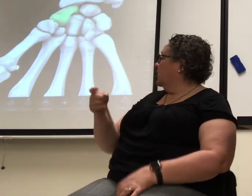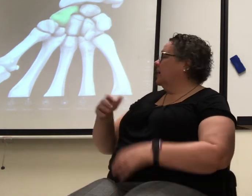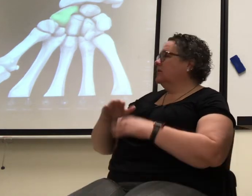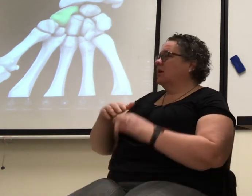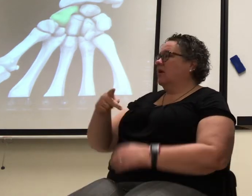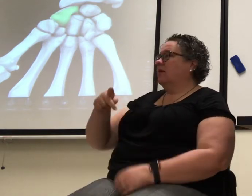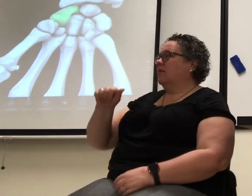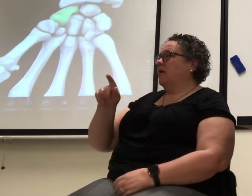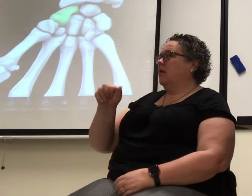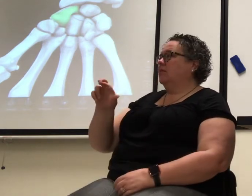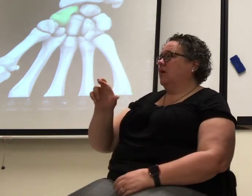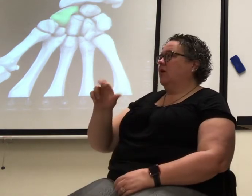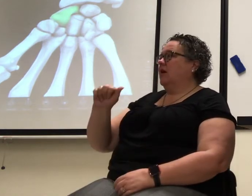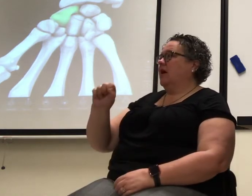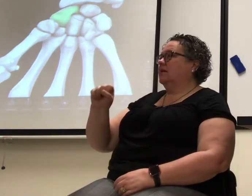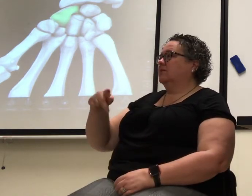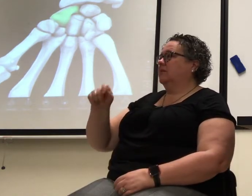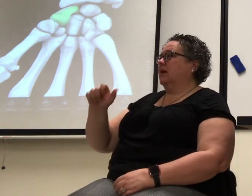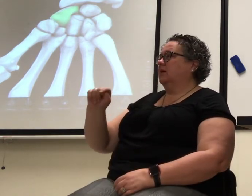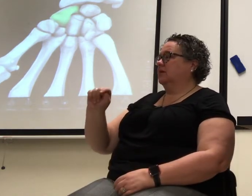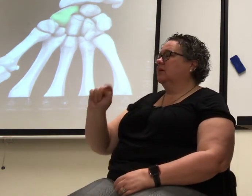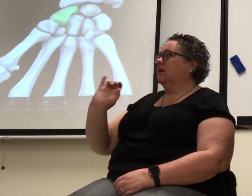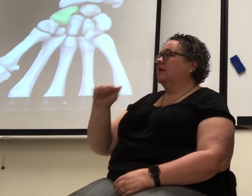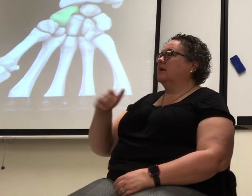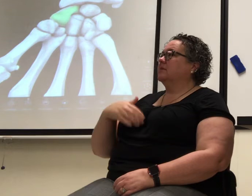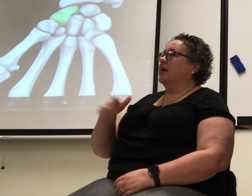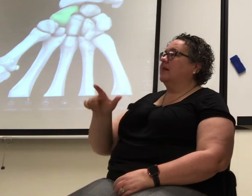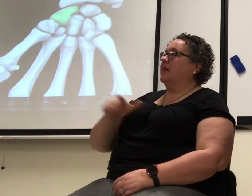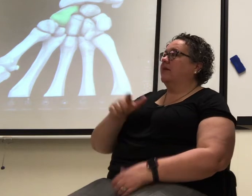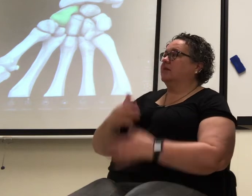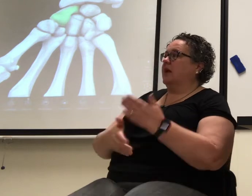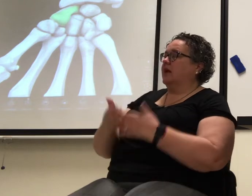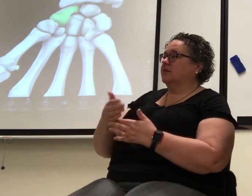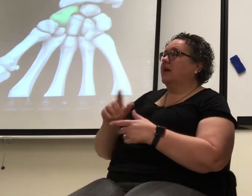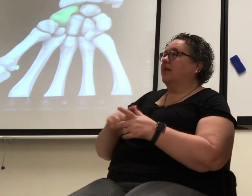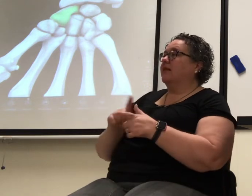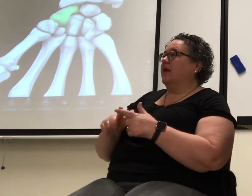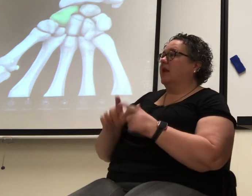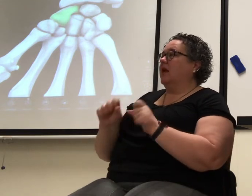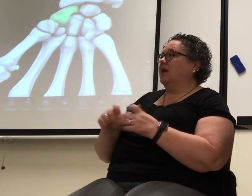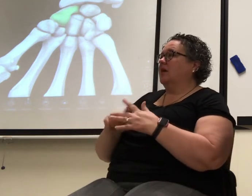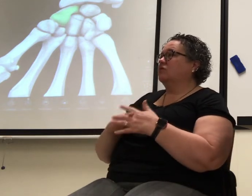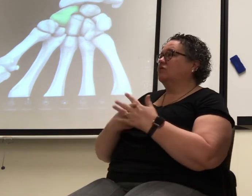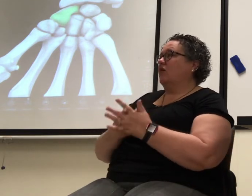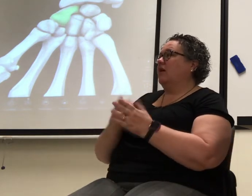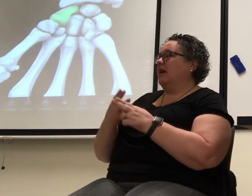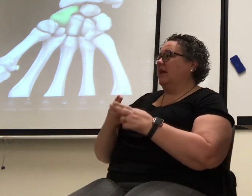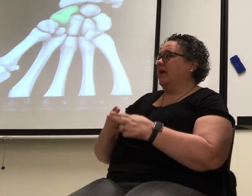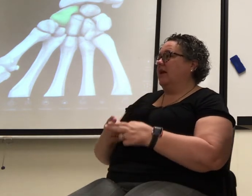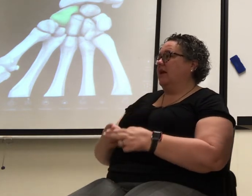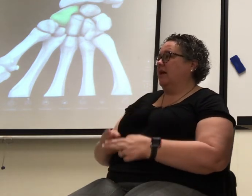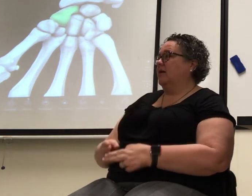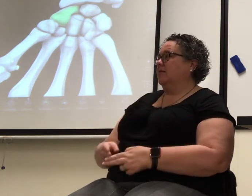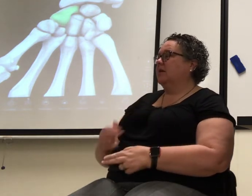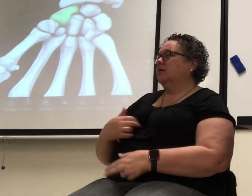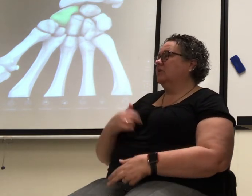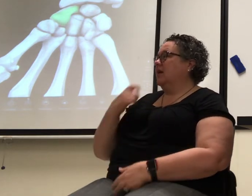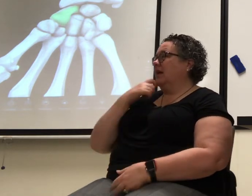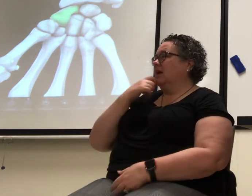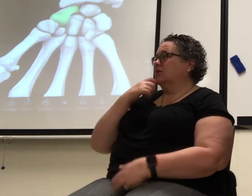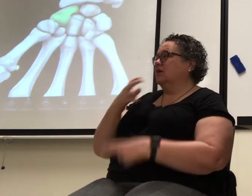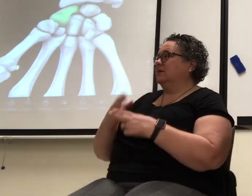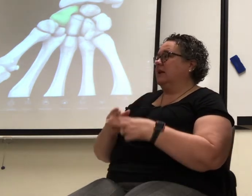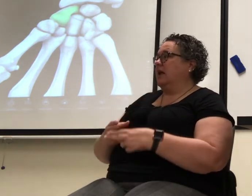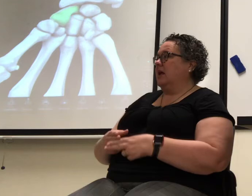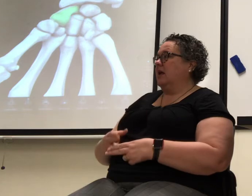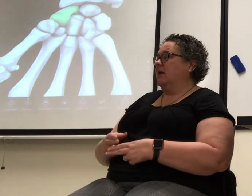palmar aspect. So, oh, okay. That's my left hand. Okay, then I can start naming them. Scaphoid, you know, just like I just named them, writing them on